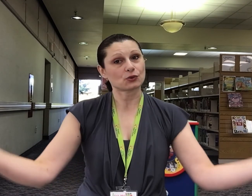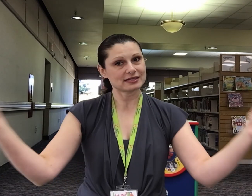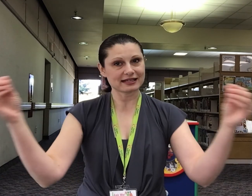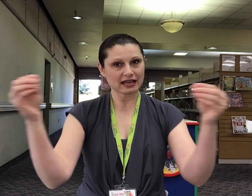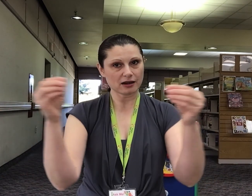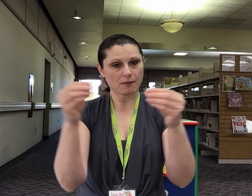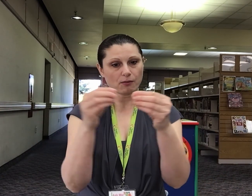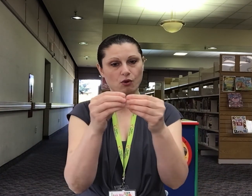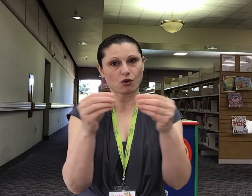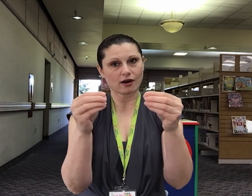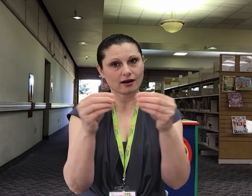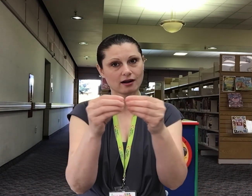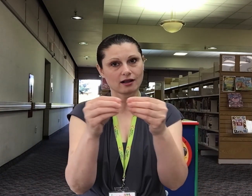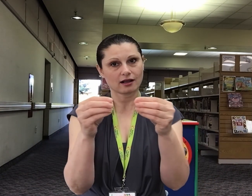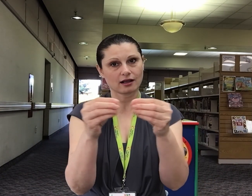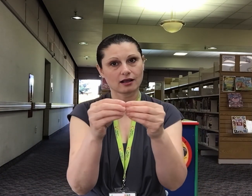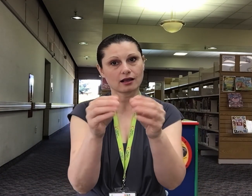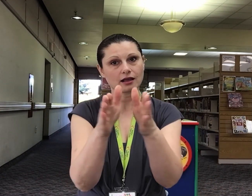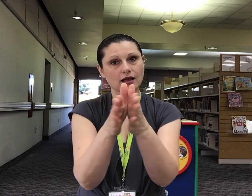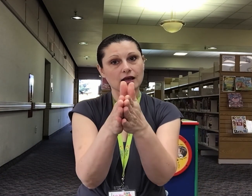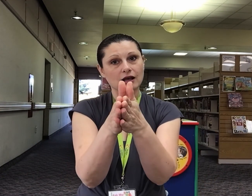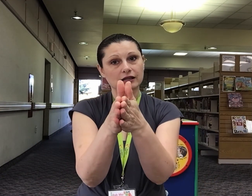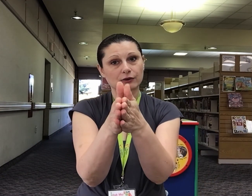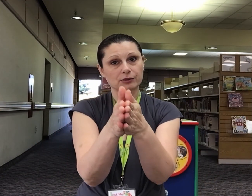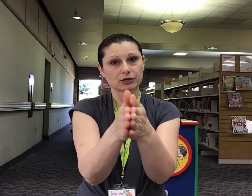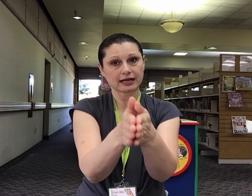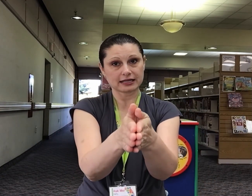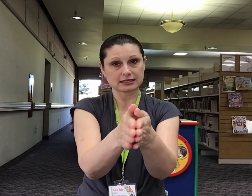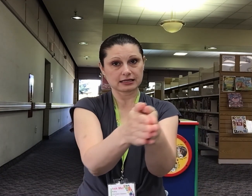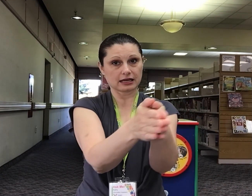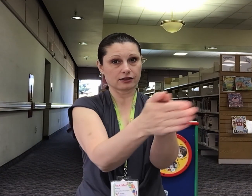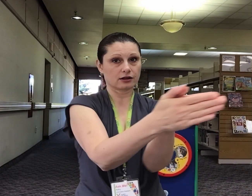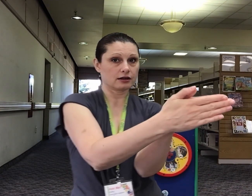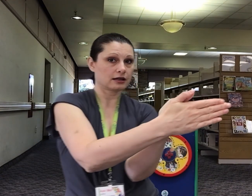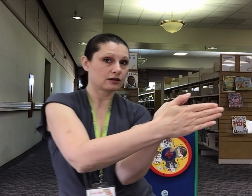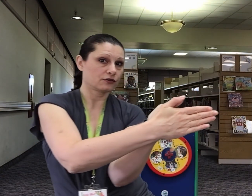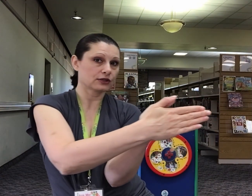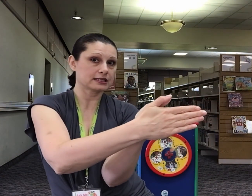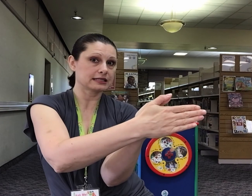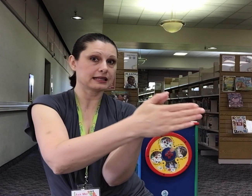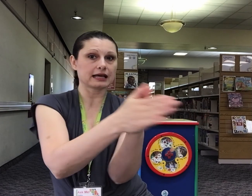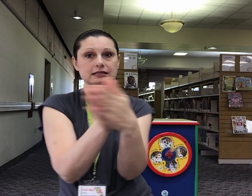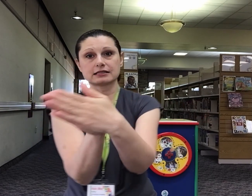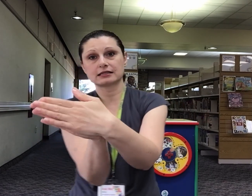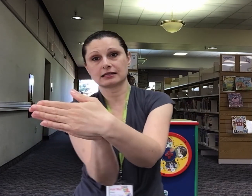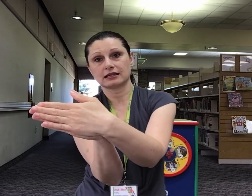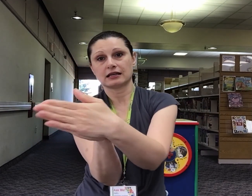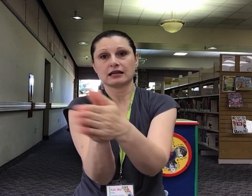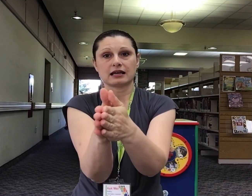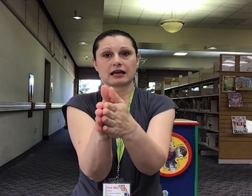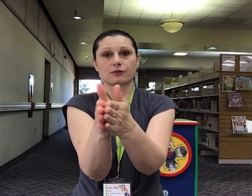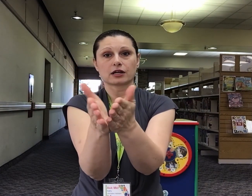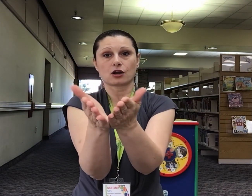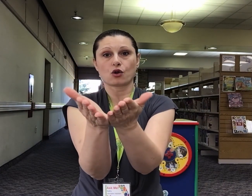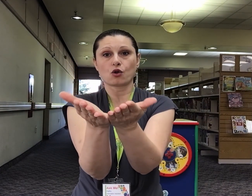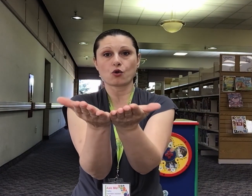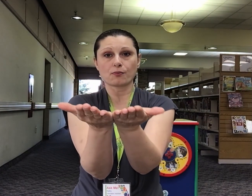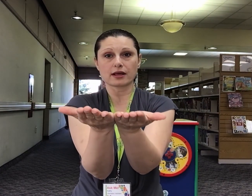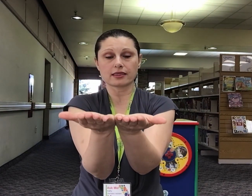once again, more. Now we're going to put our hands together. I don't know if you could see that. And we're going to open